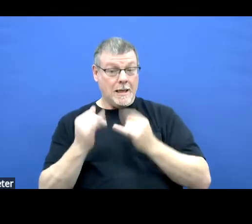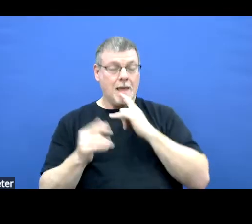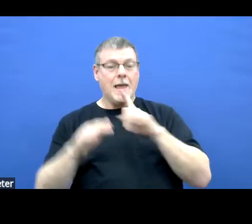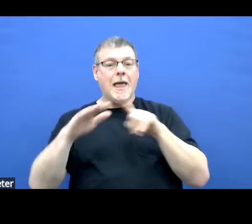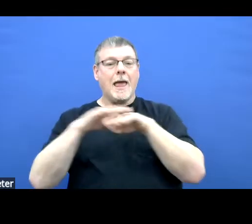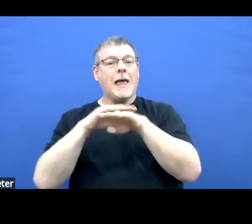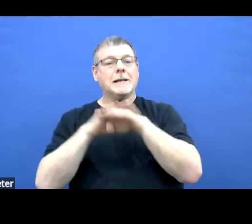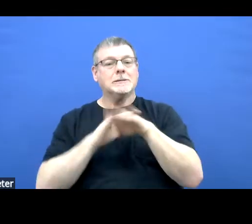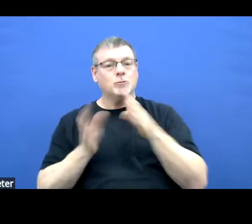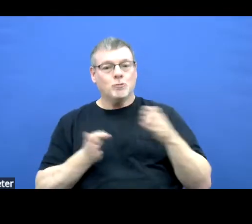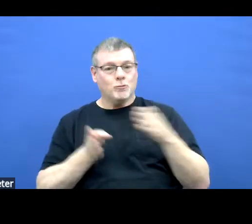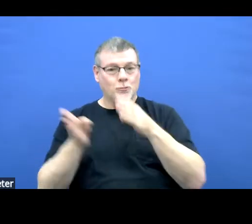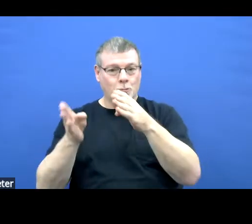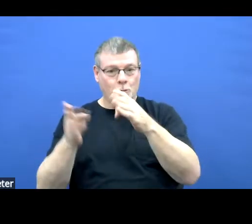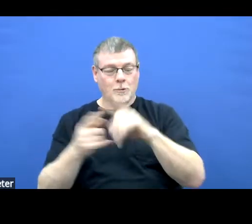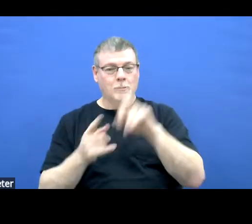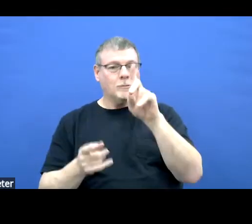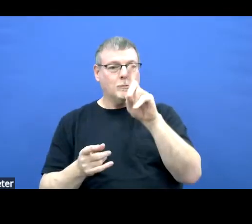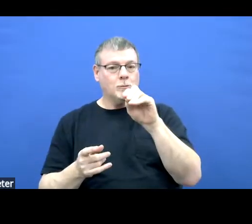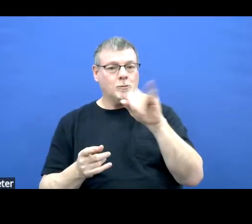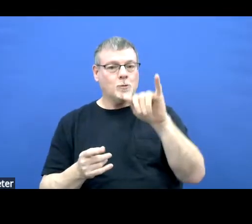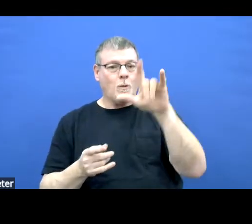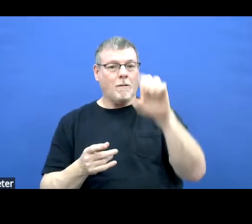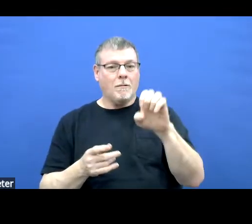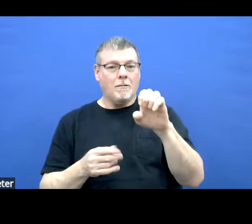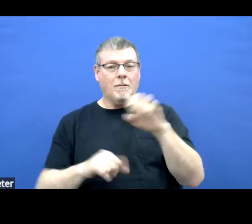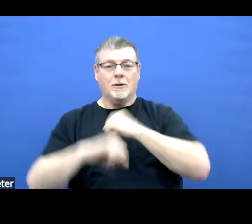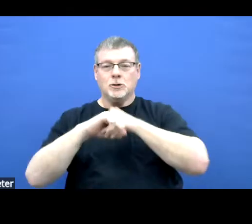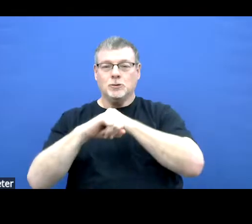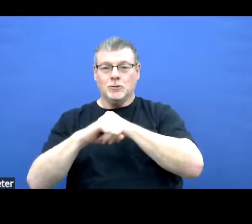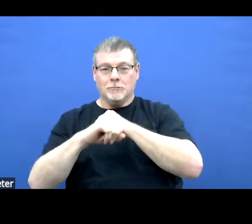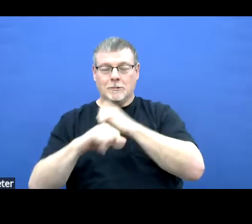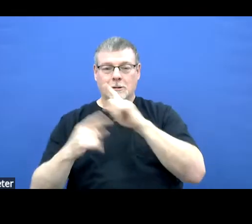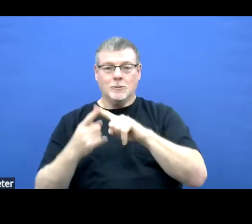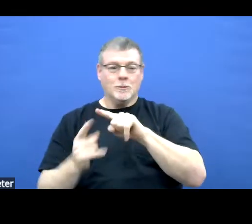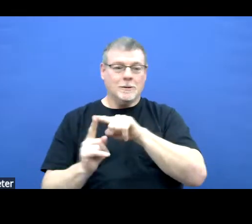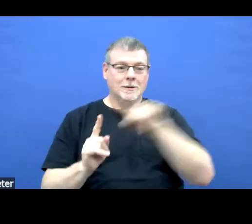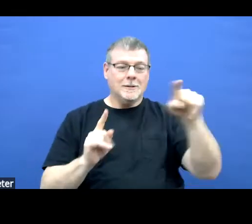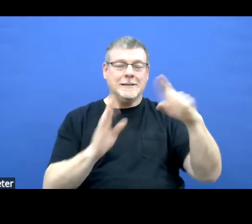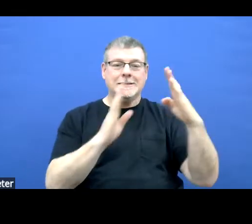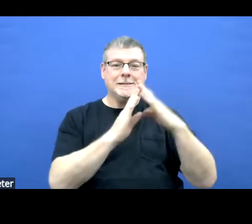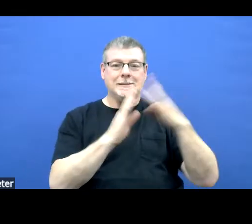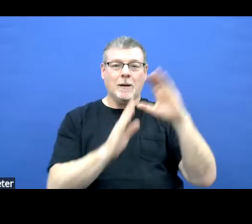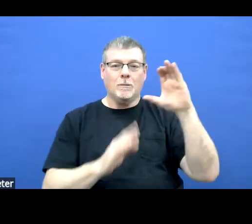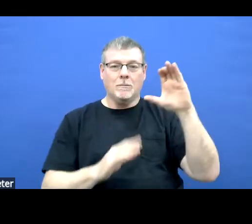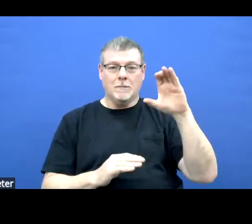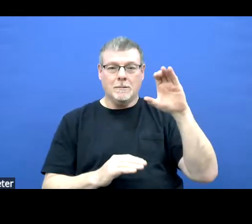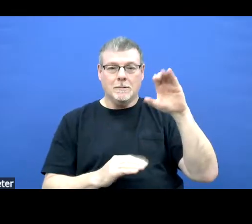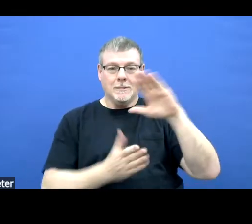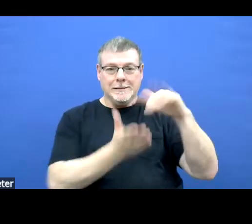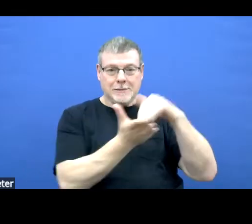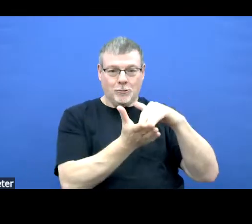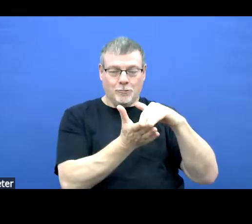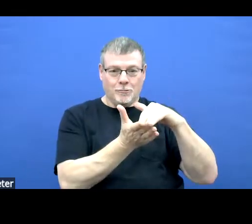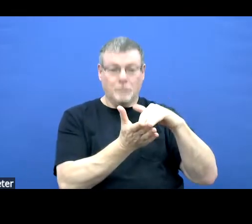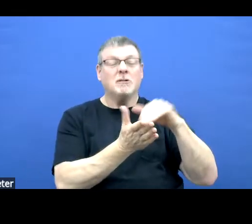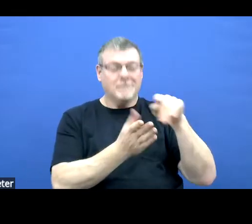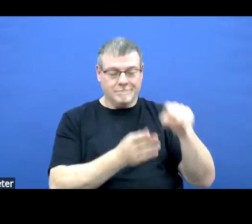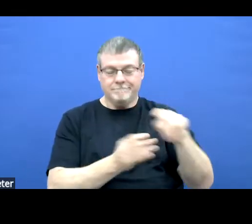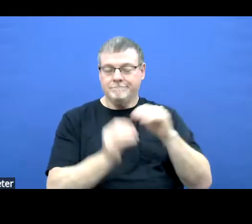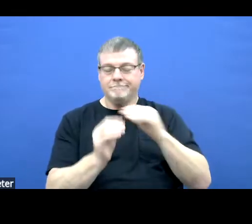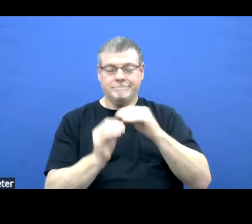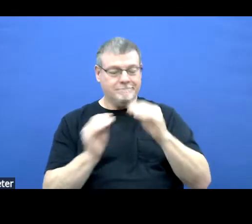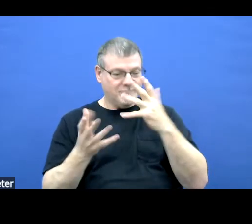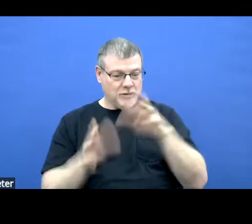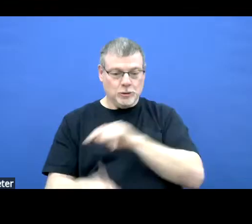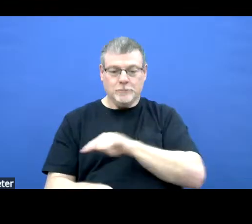access road through Doyle Security Property up to Town Center Plaza. Again, they did that work. They fixed